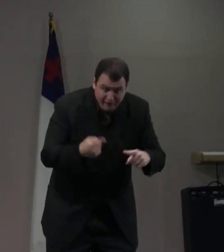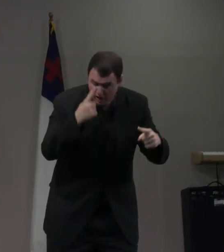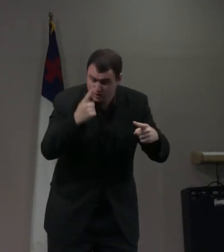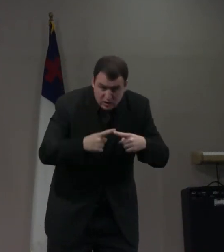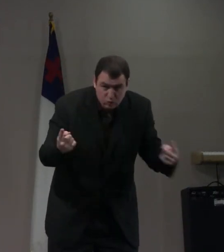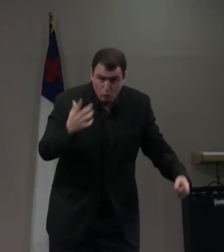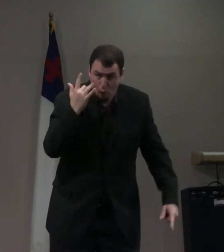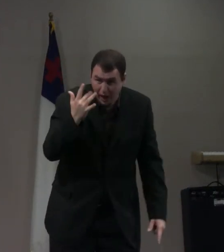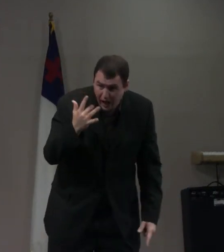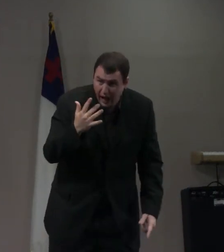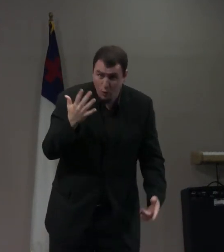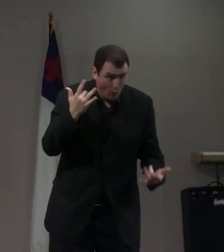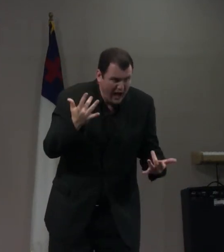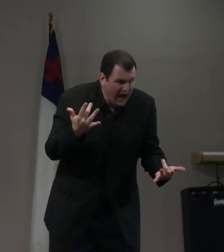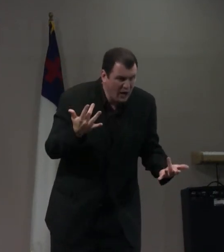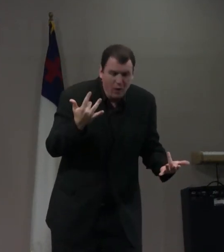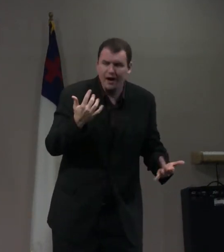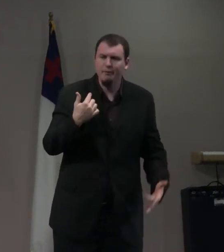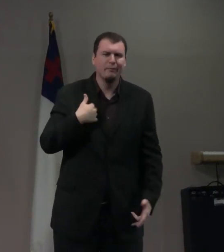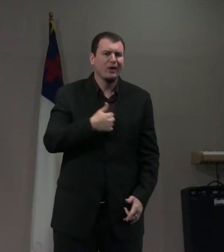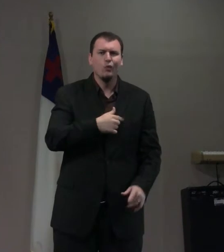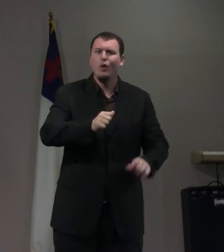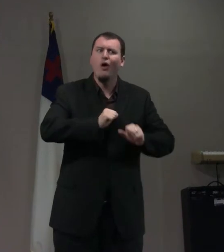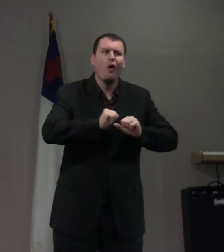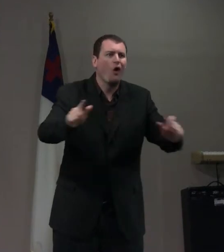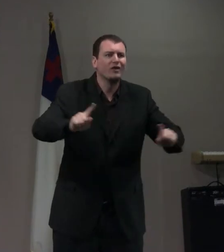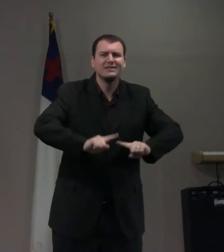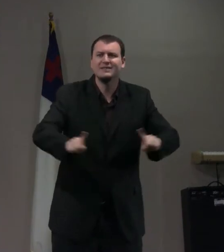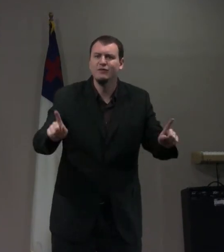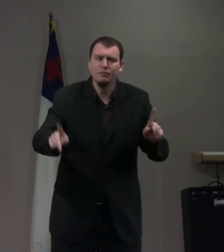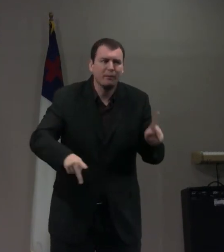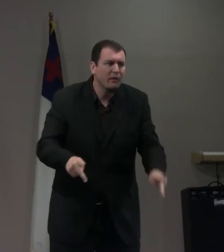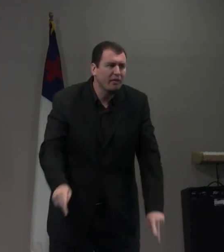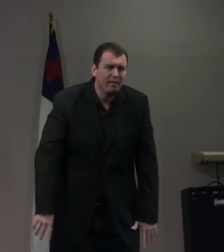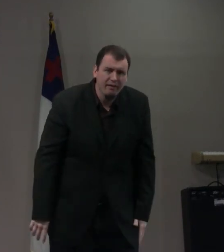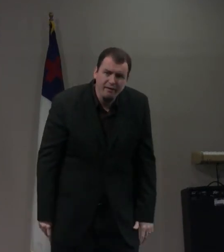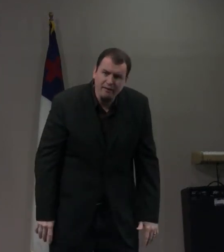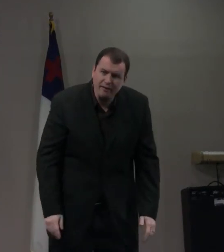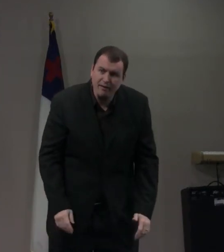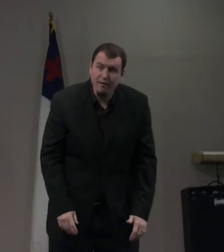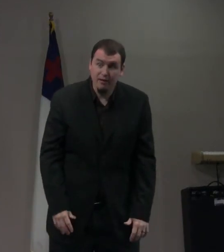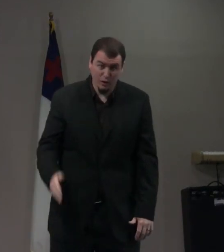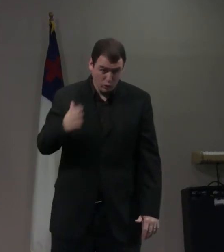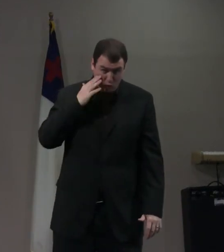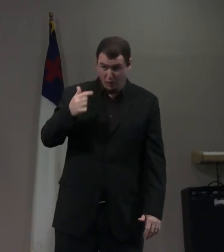You know why we have these conflicts and disagreements? We're all people.